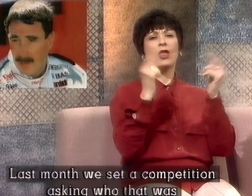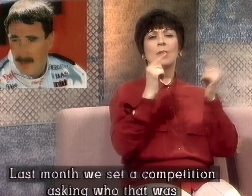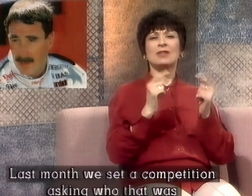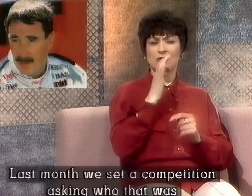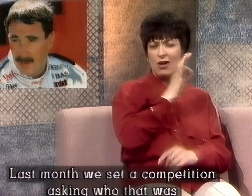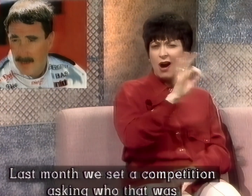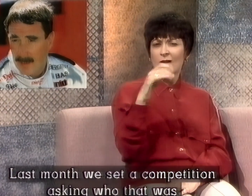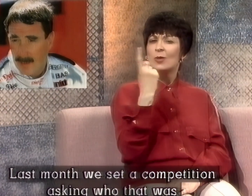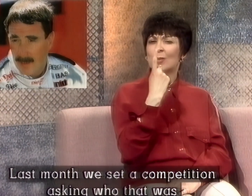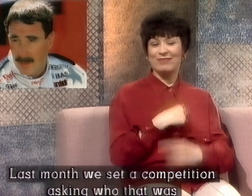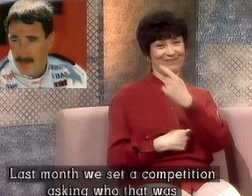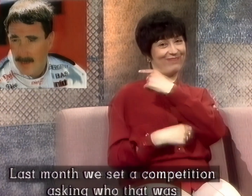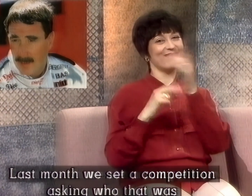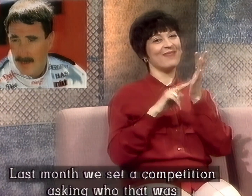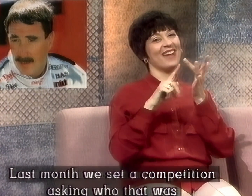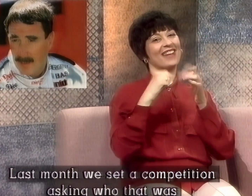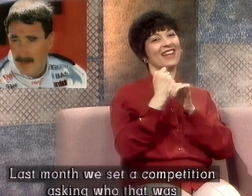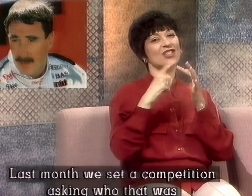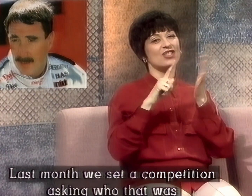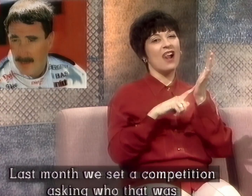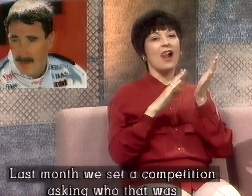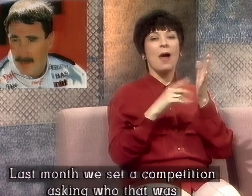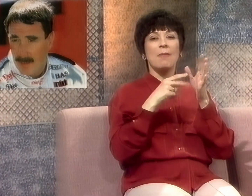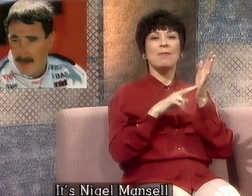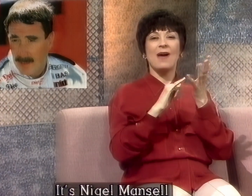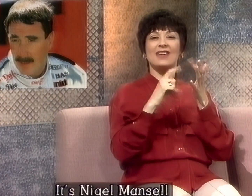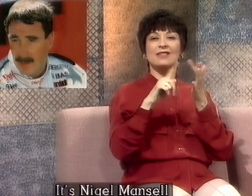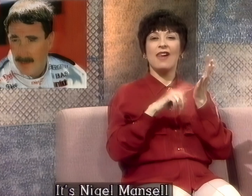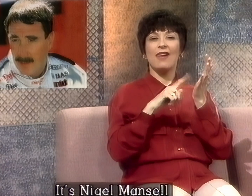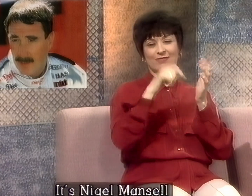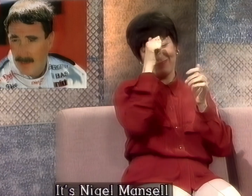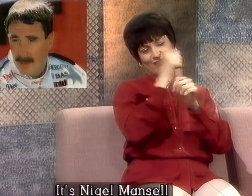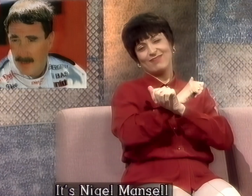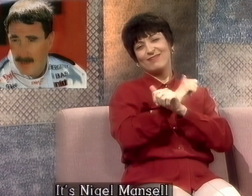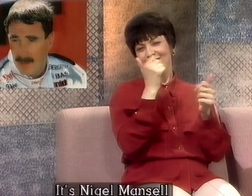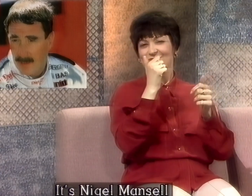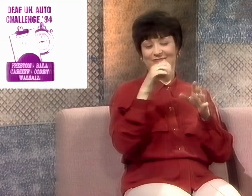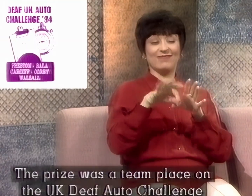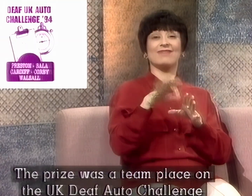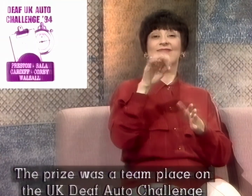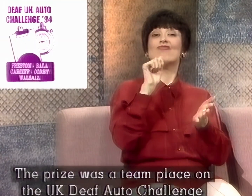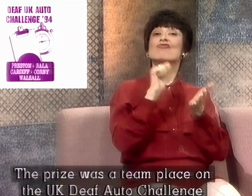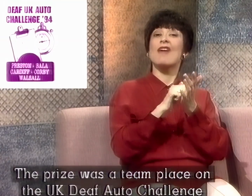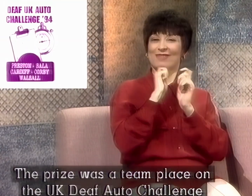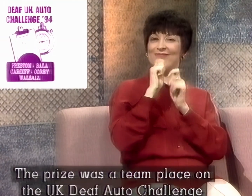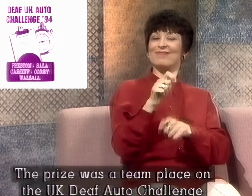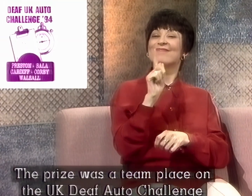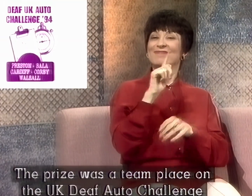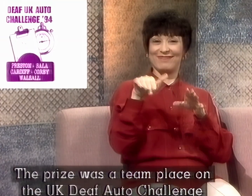recall last month, we set a competition asking who that was. Of course, it's Nigel Mansell. The prize was a team place on the